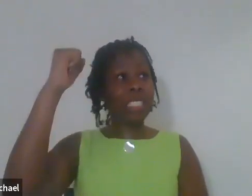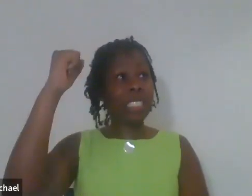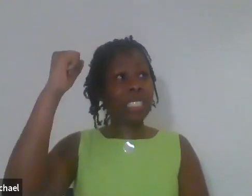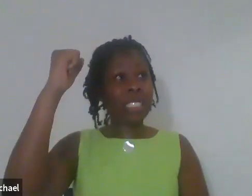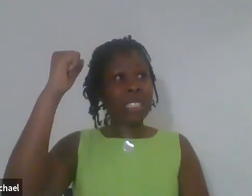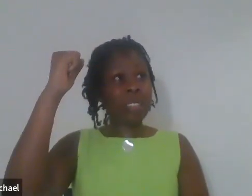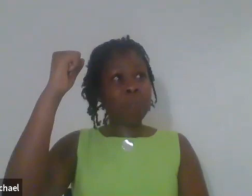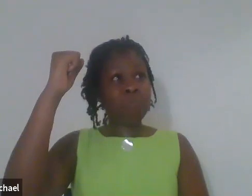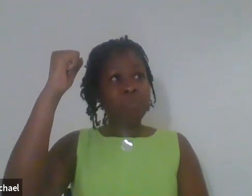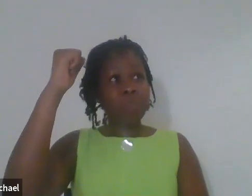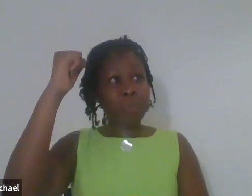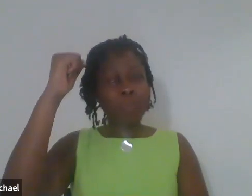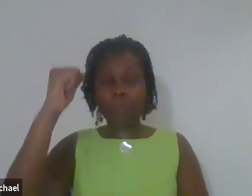And remember, I'm also in politics.